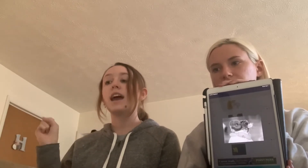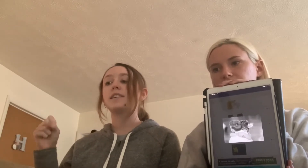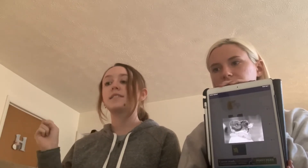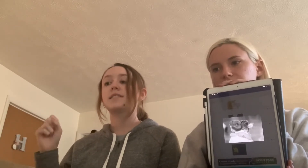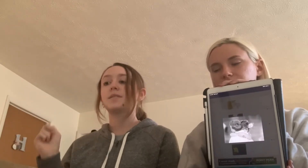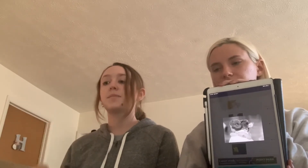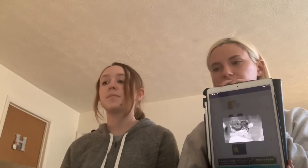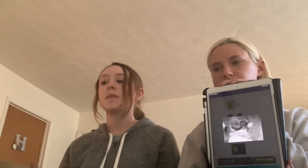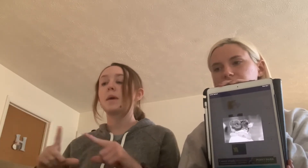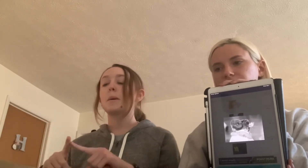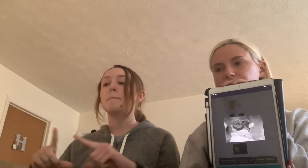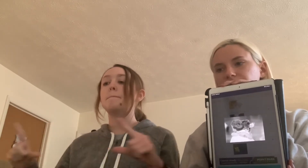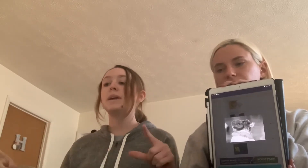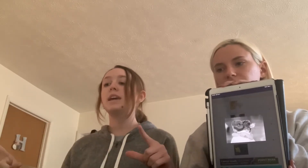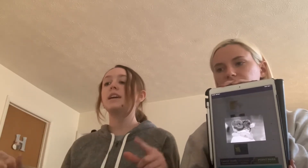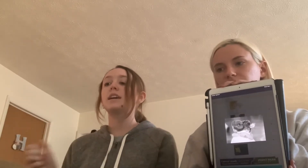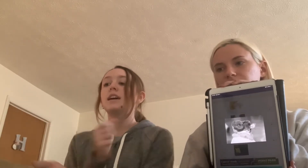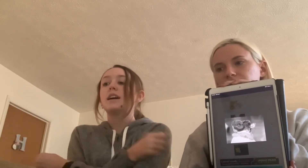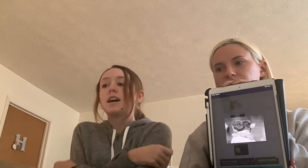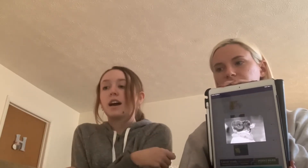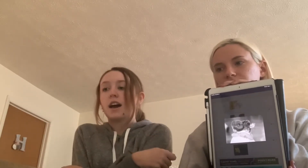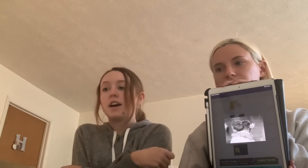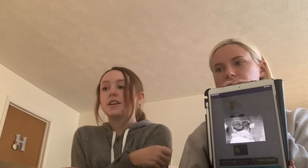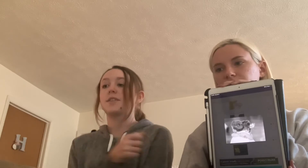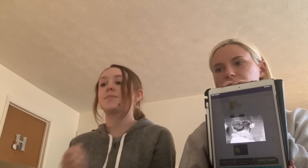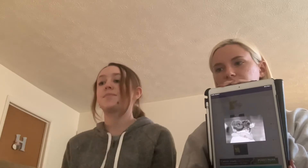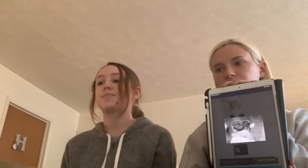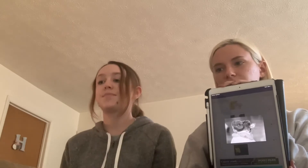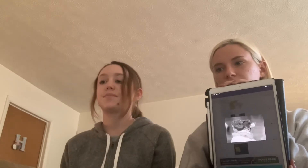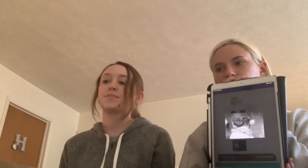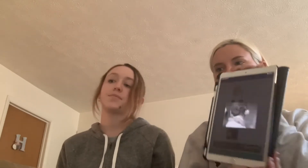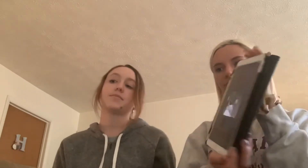Yes. Big hug.